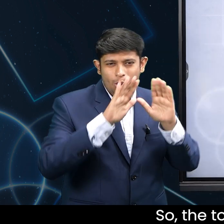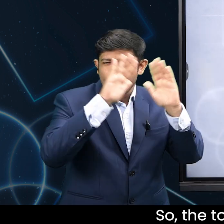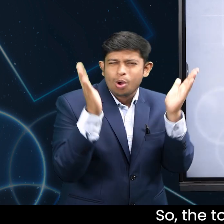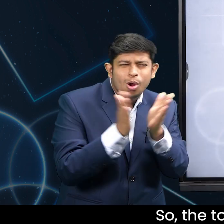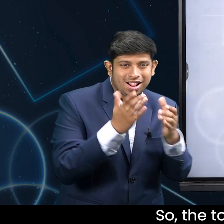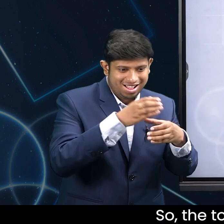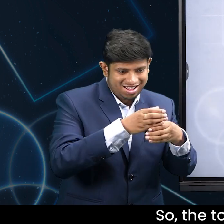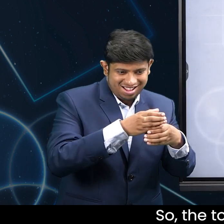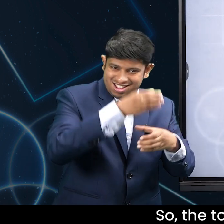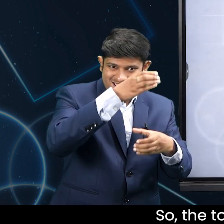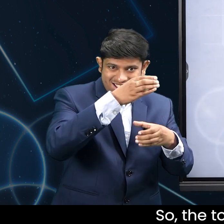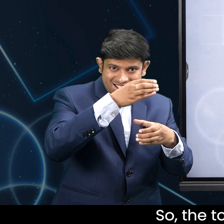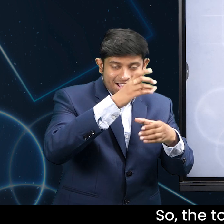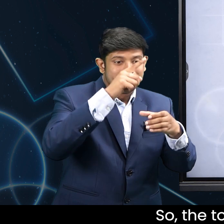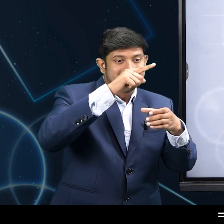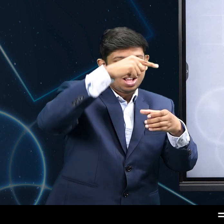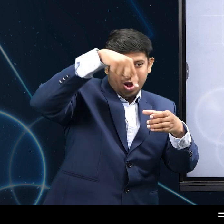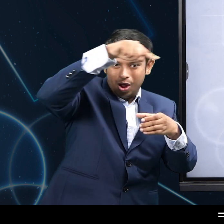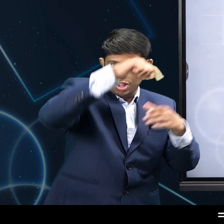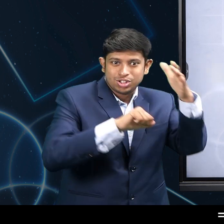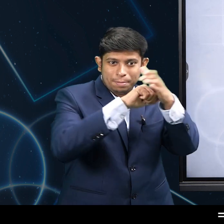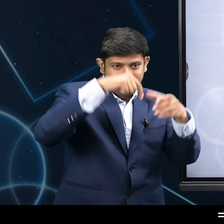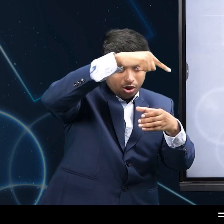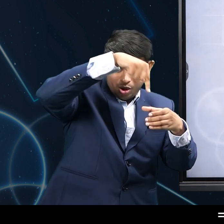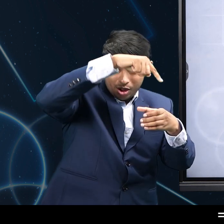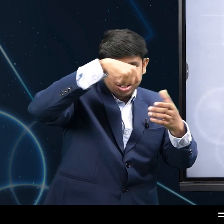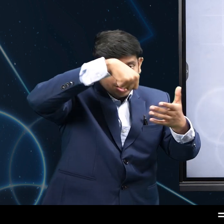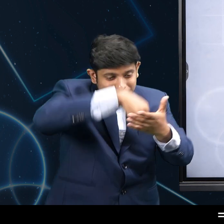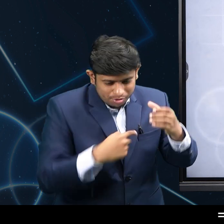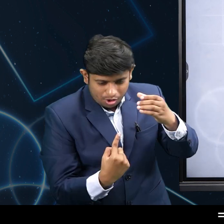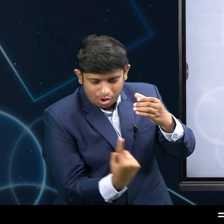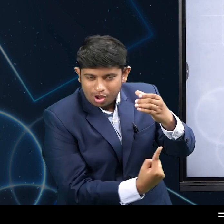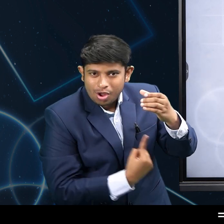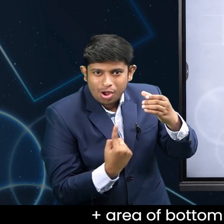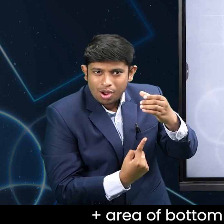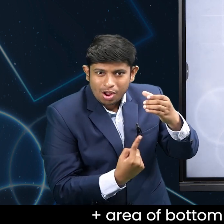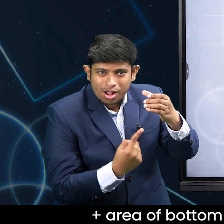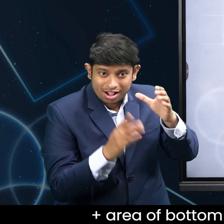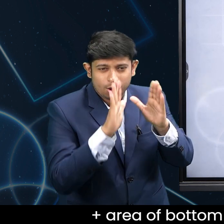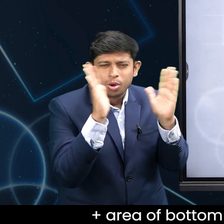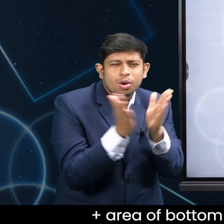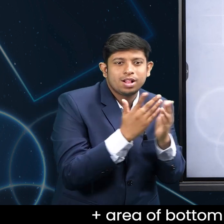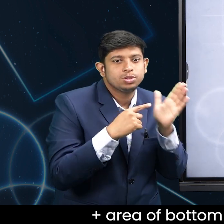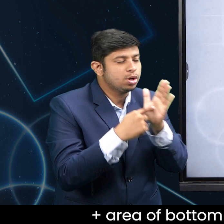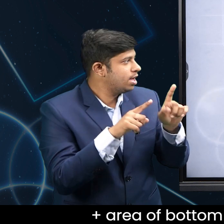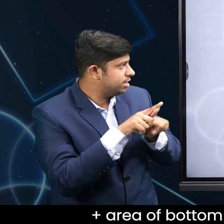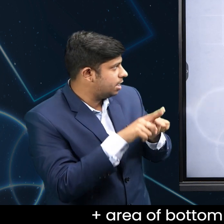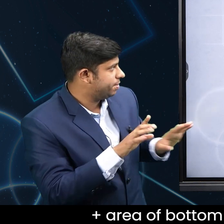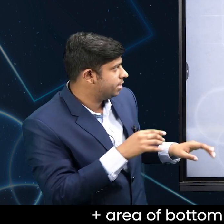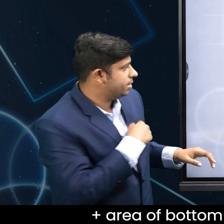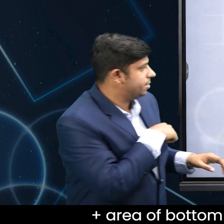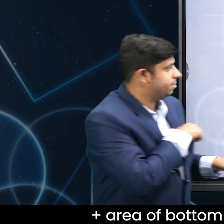So, the total surface area of the cylinder is equal to area of top circle base plus area of bottom circle